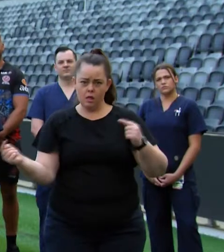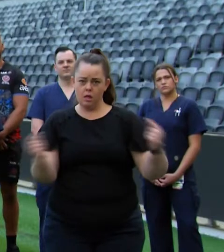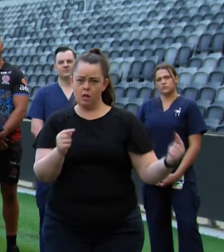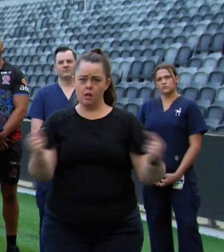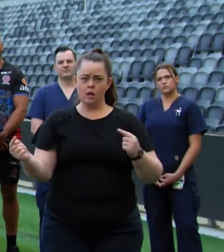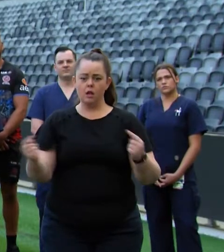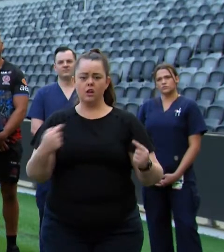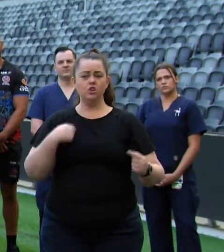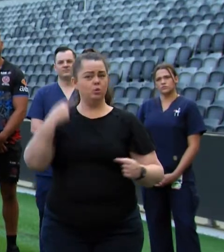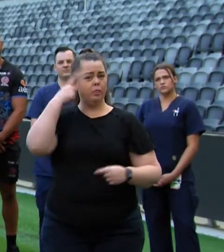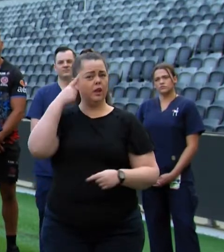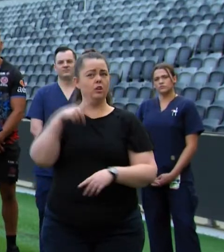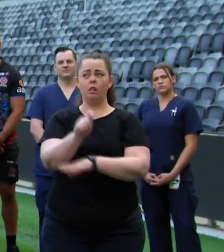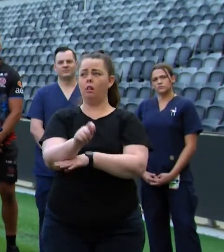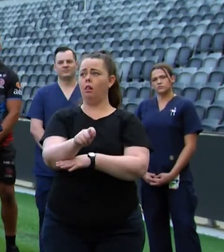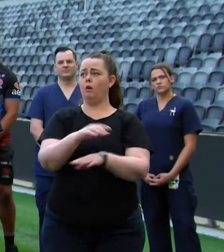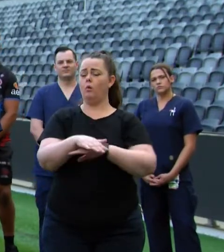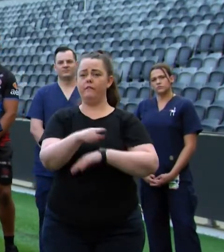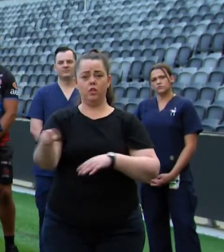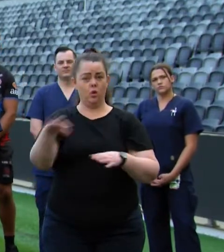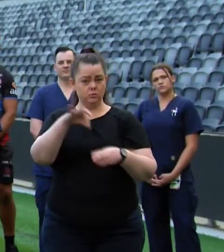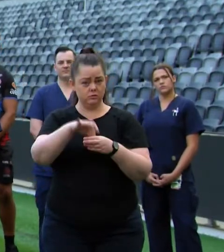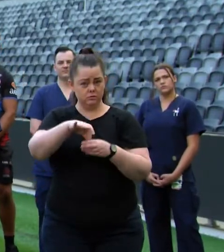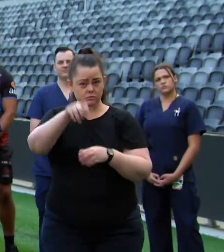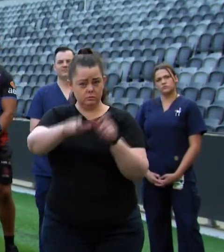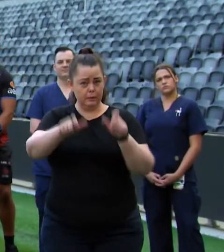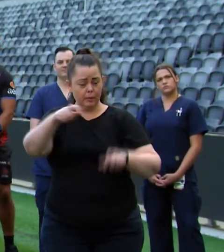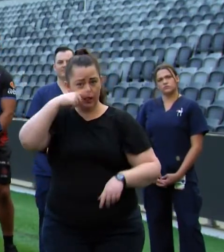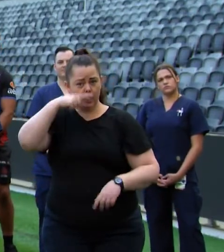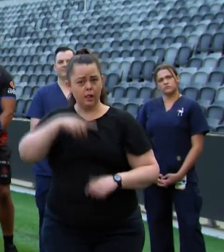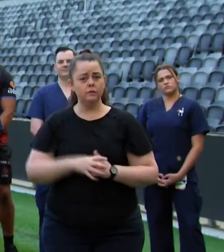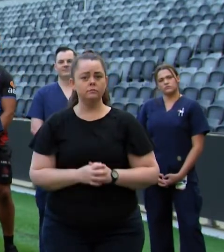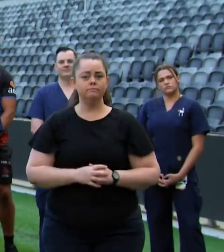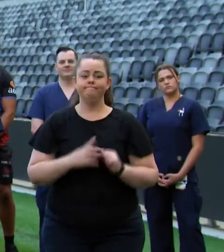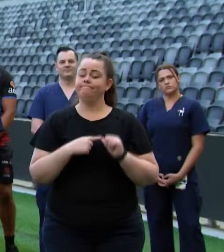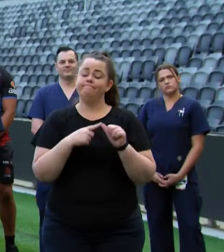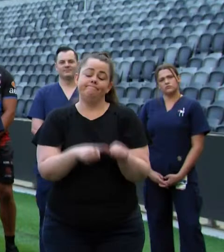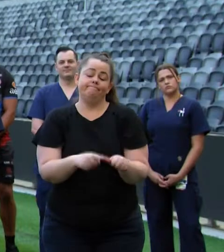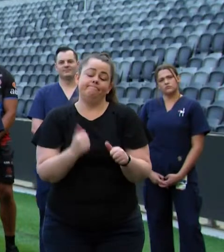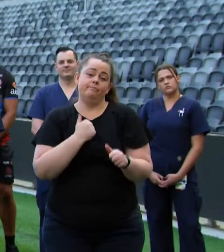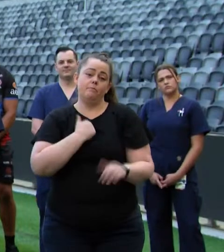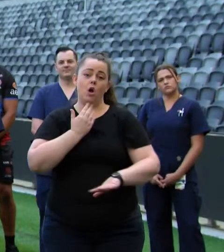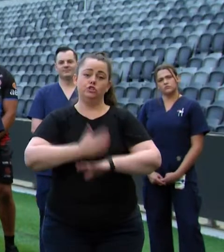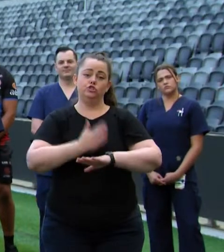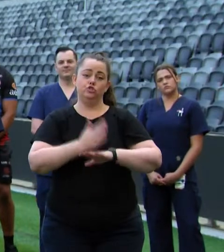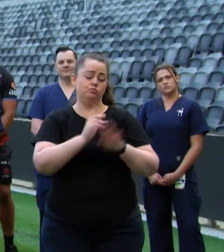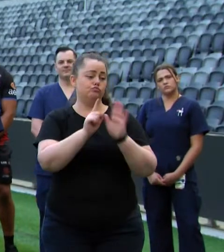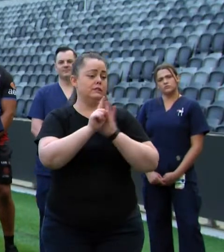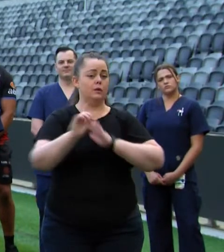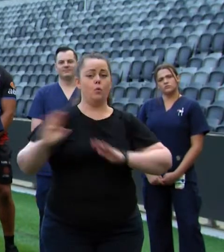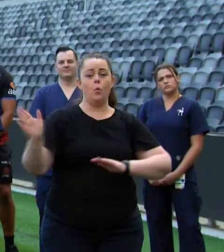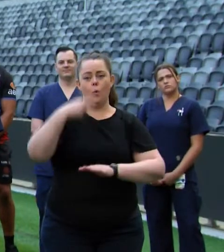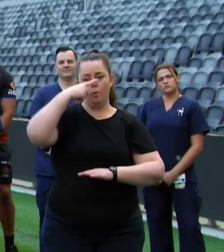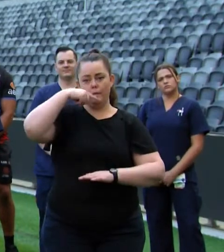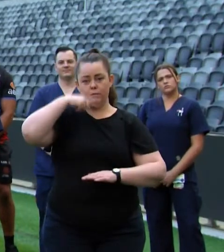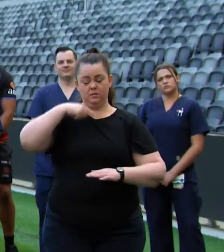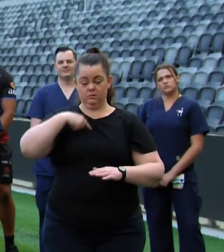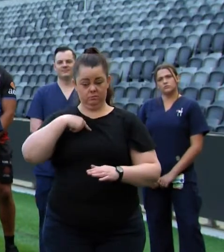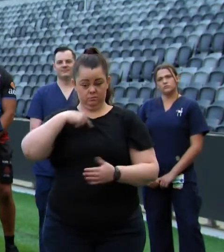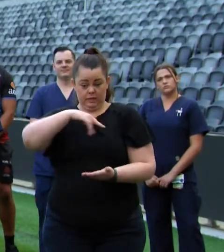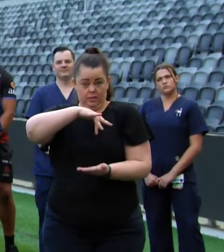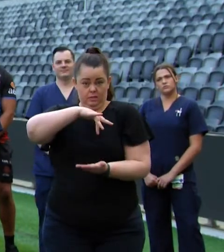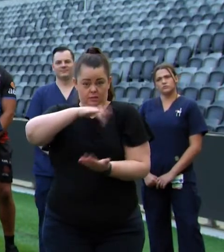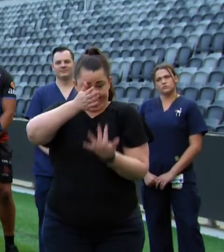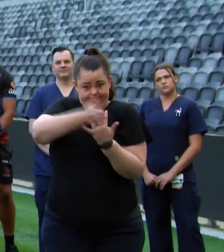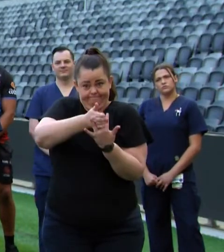three? My job is to represent everybody across New South Wales and work hard in the middle of a pandemic to get our